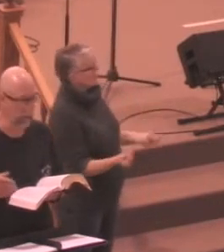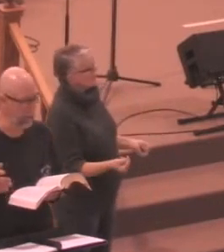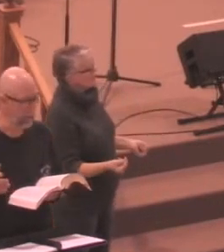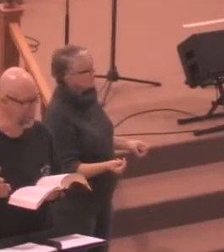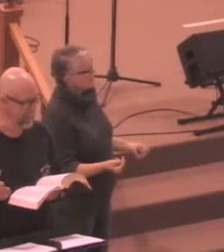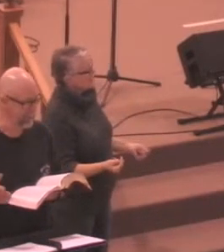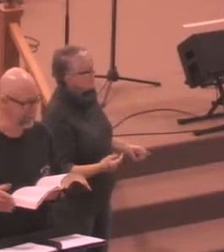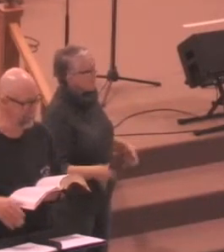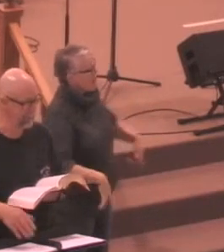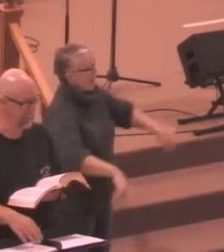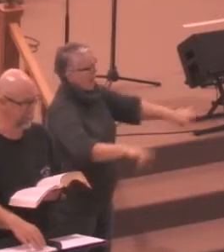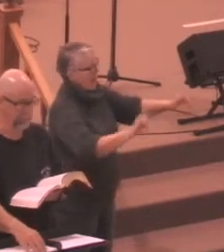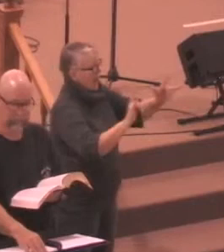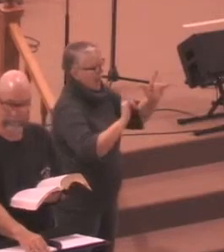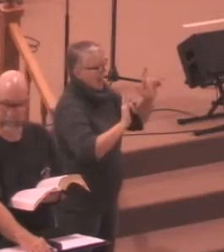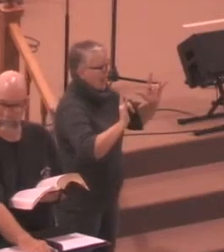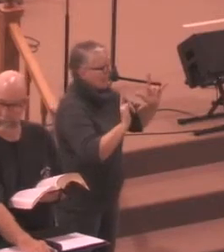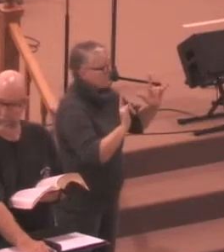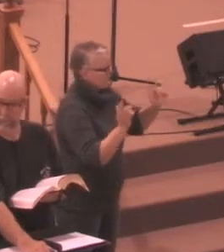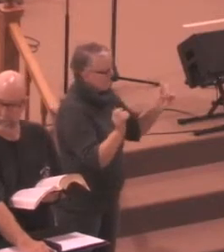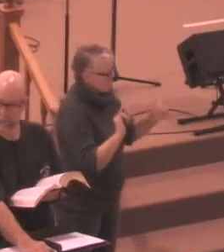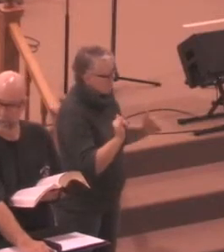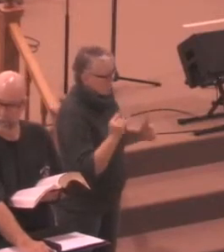Love. Only on Wednesdays.